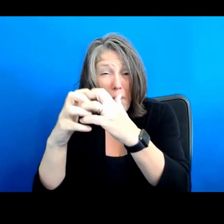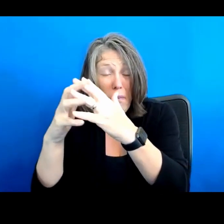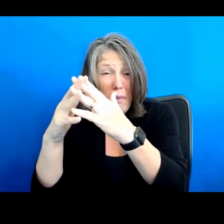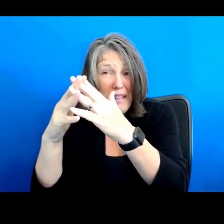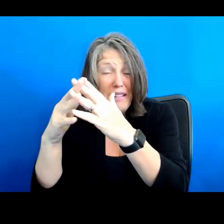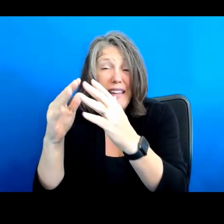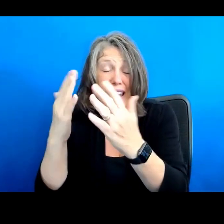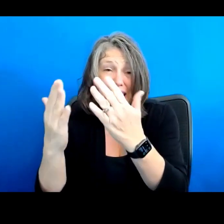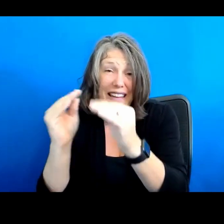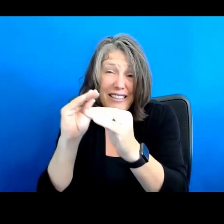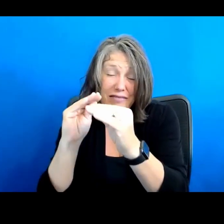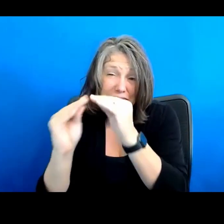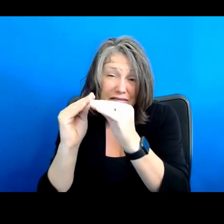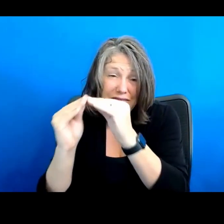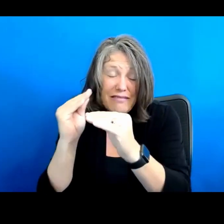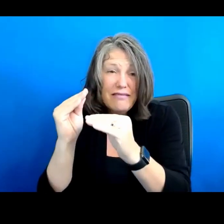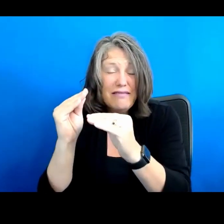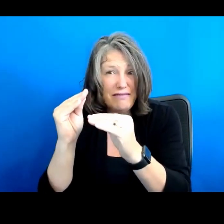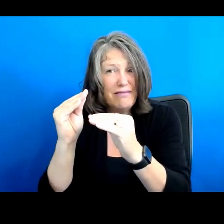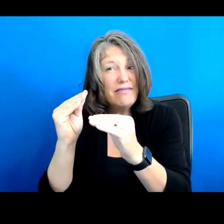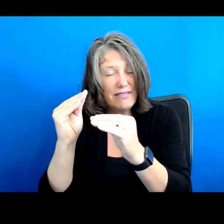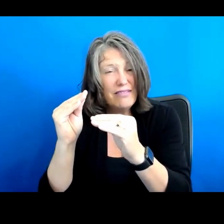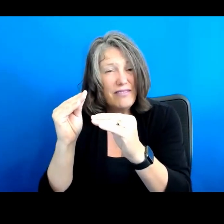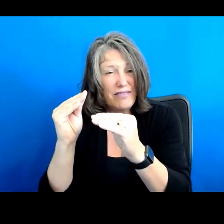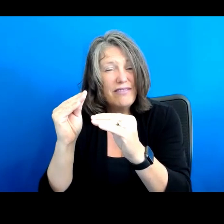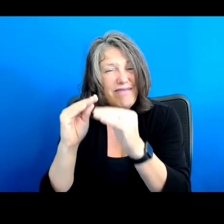of the fractured